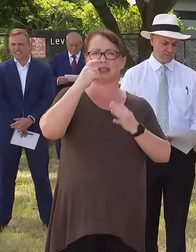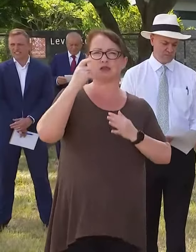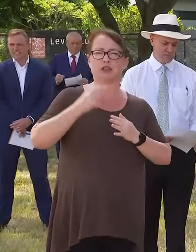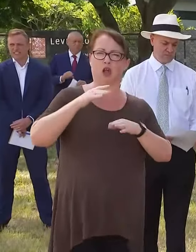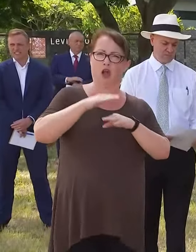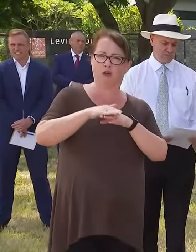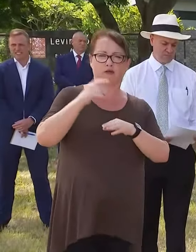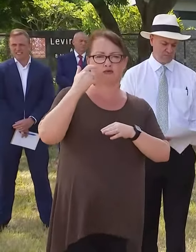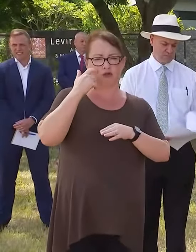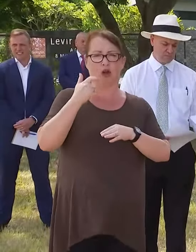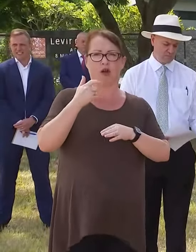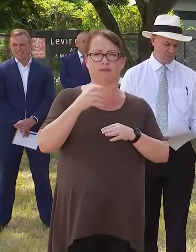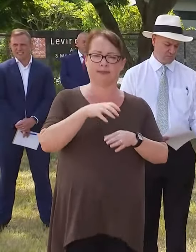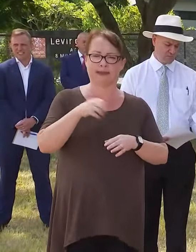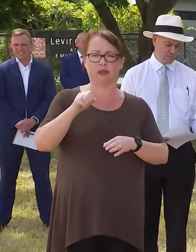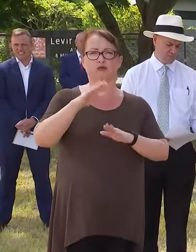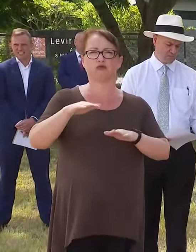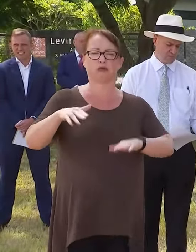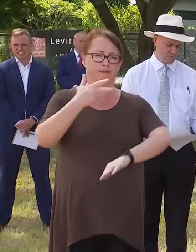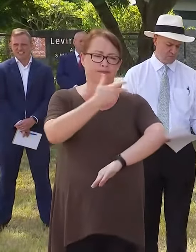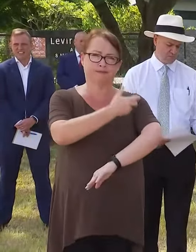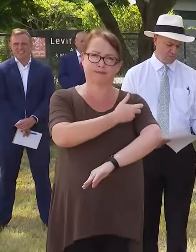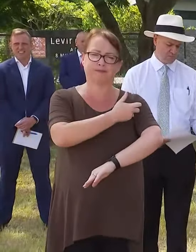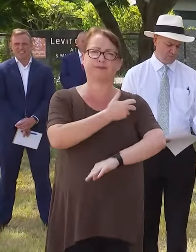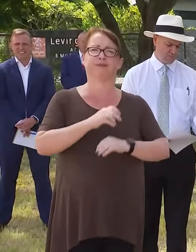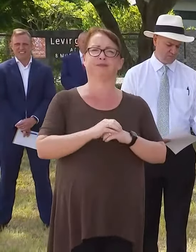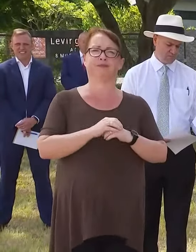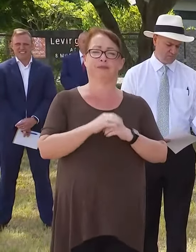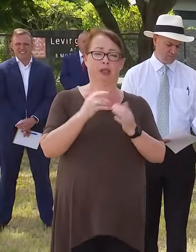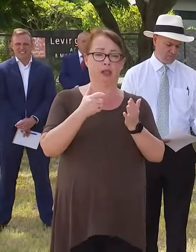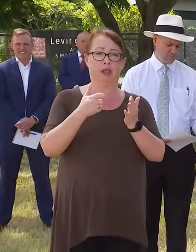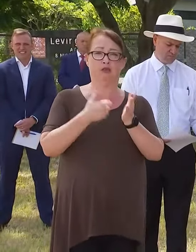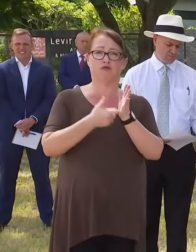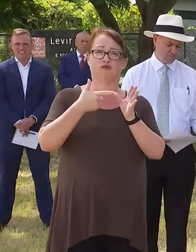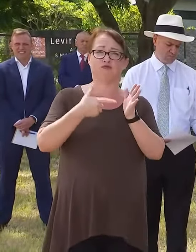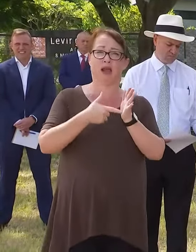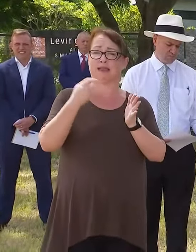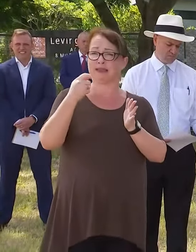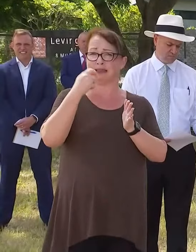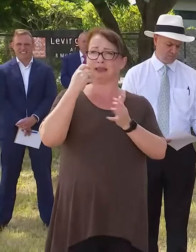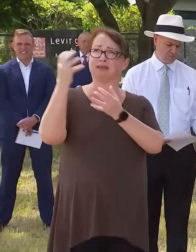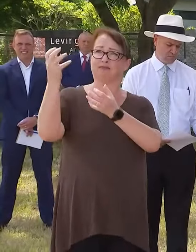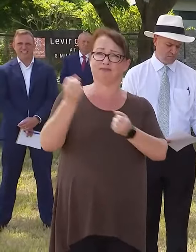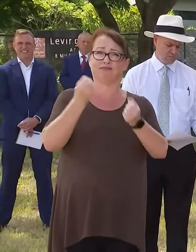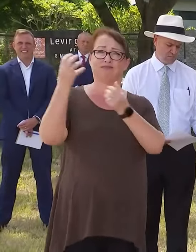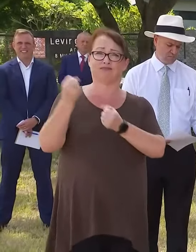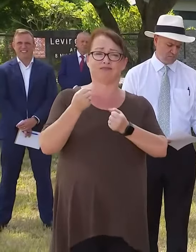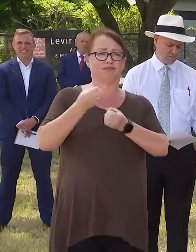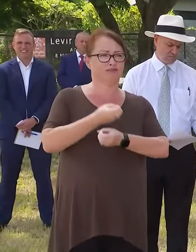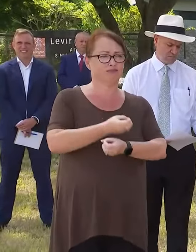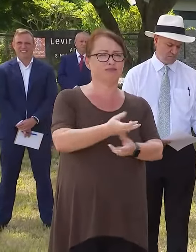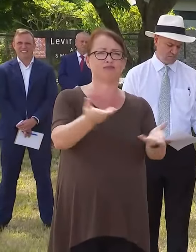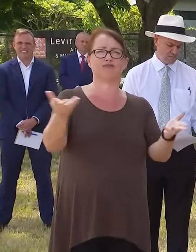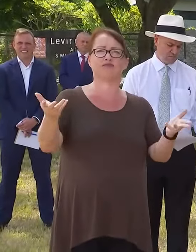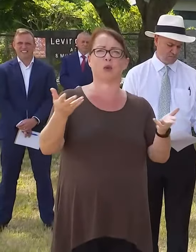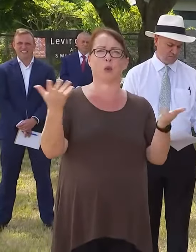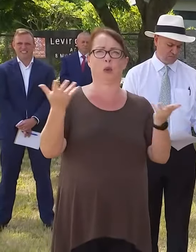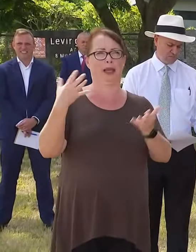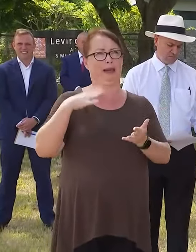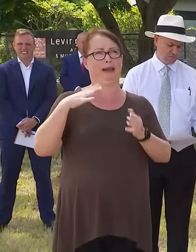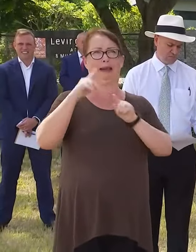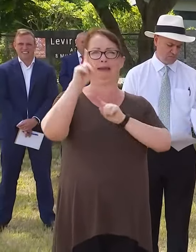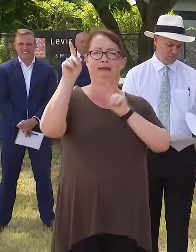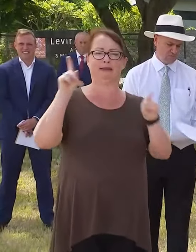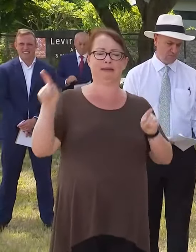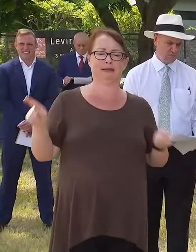be great. And the rats just keep on coming in, so that's good that they're coming in now and going out to the centres that need them the most.